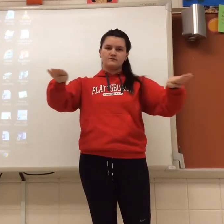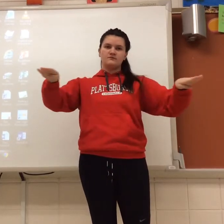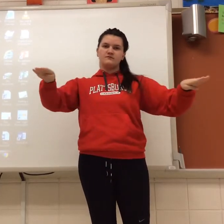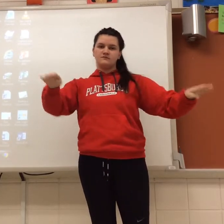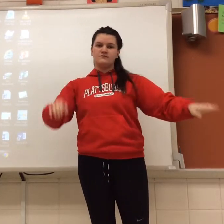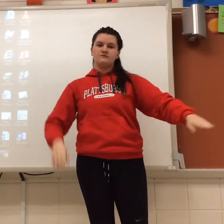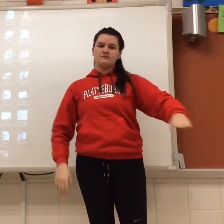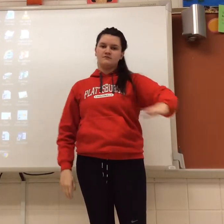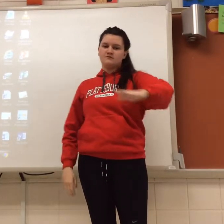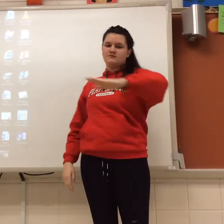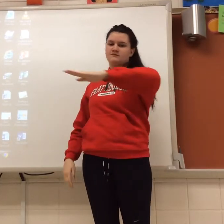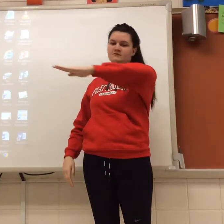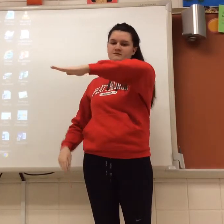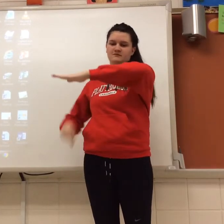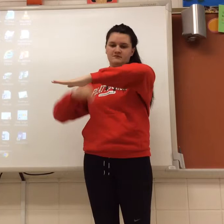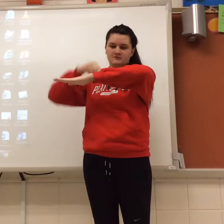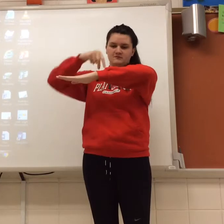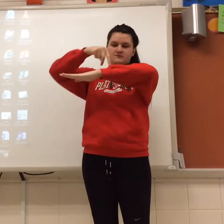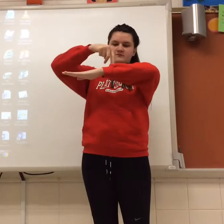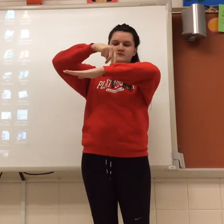Corduroy climbed carefully down from his